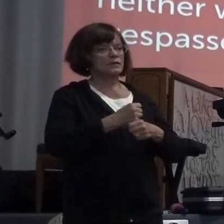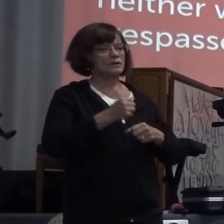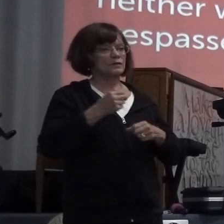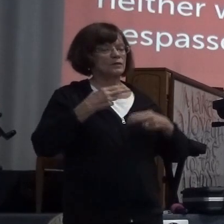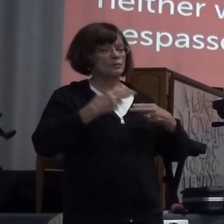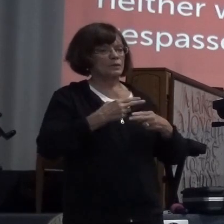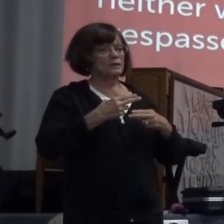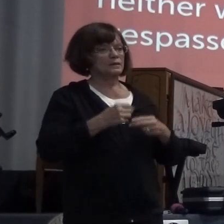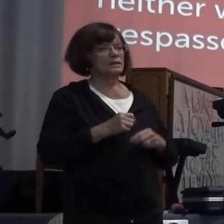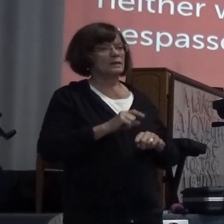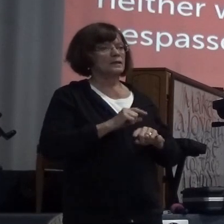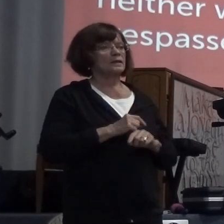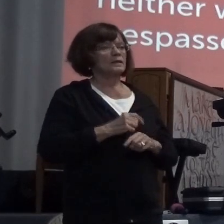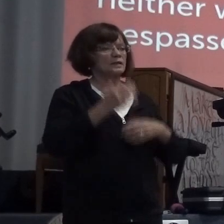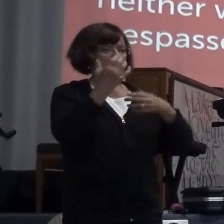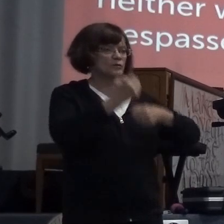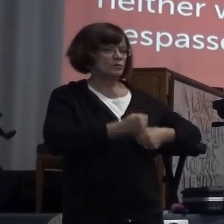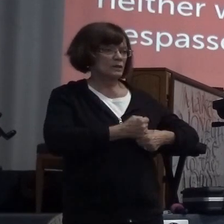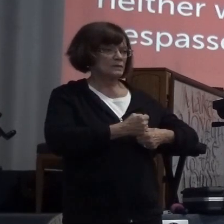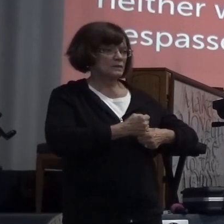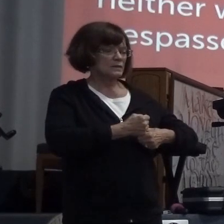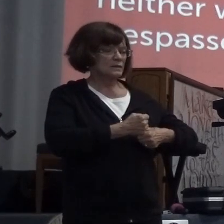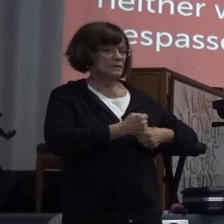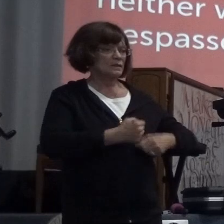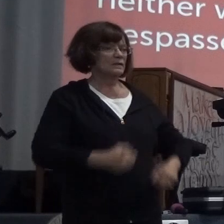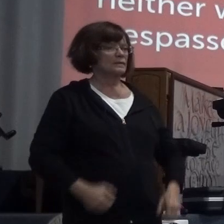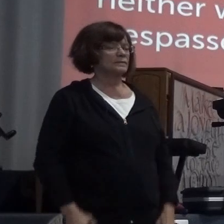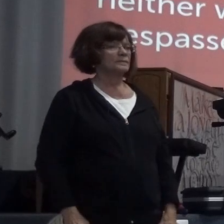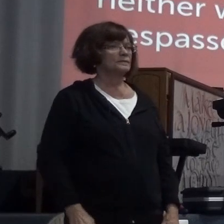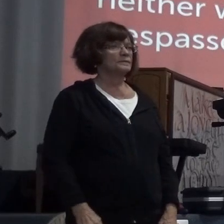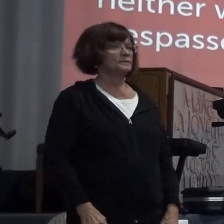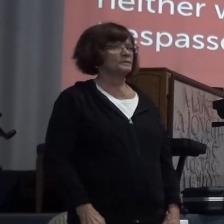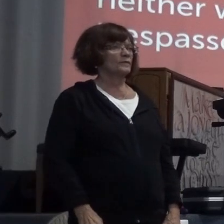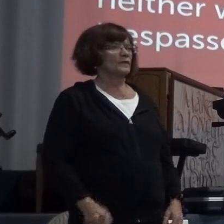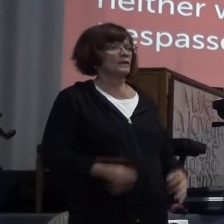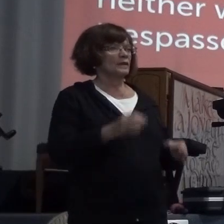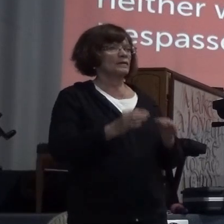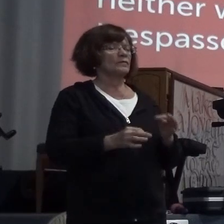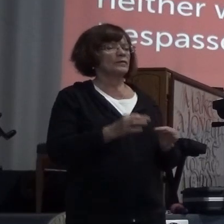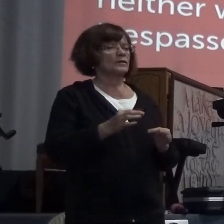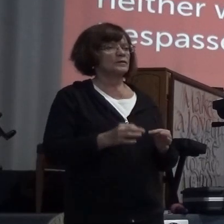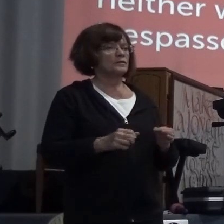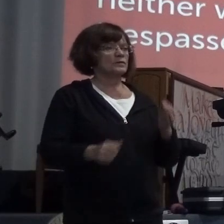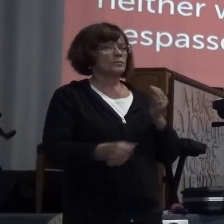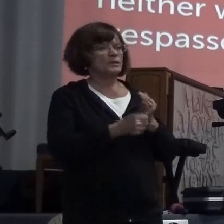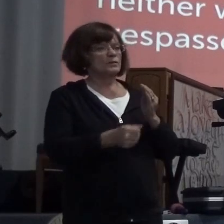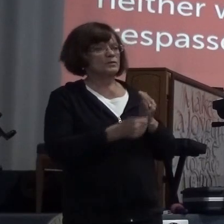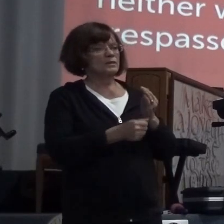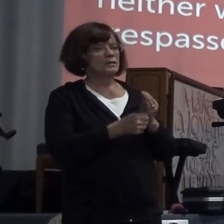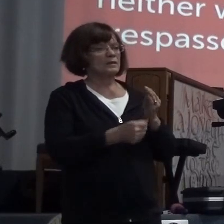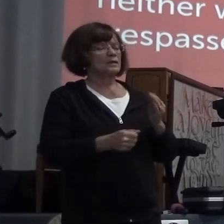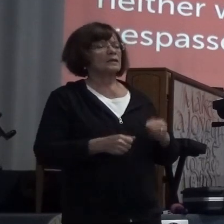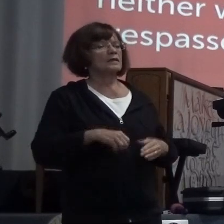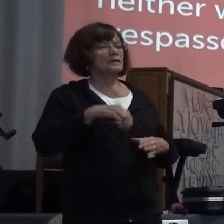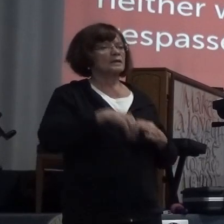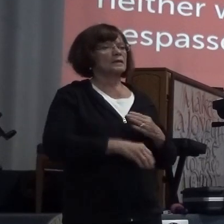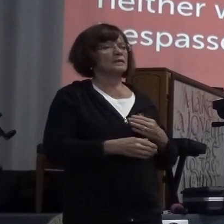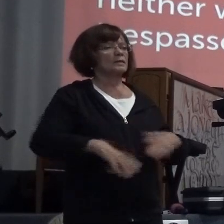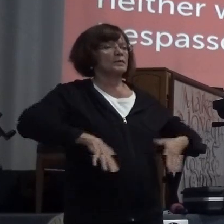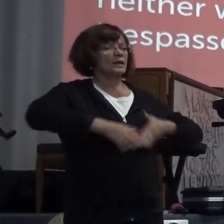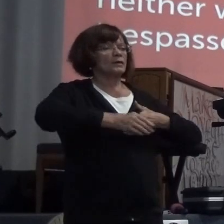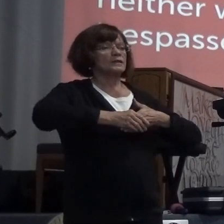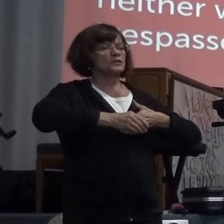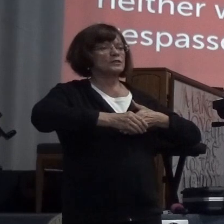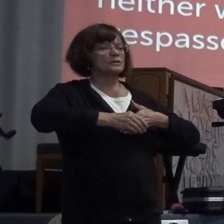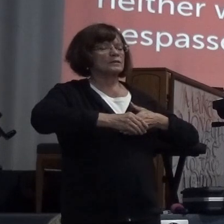you trust that individual. Doesn't mean that, you know, if there's abuse in a marriage and you forgive your